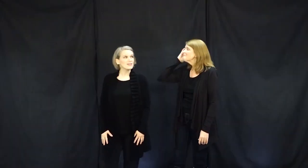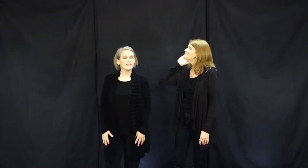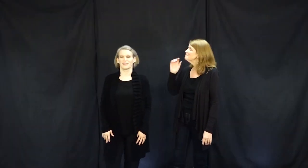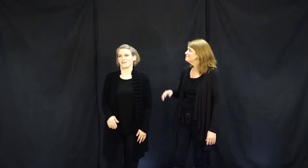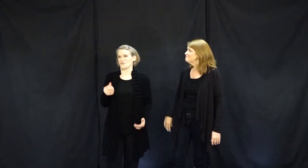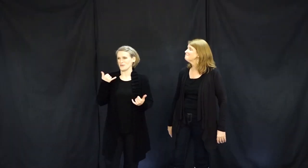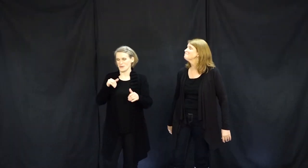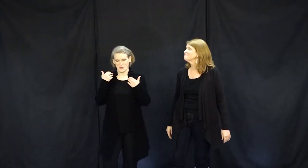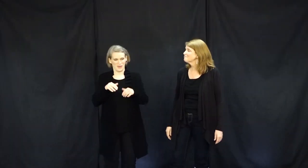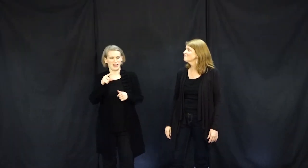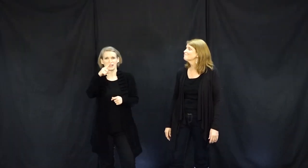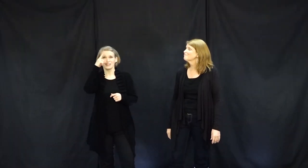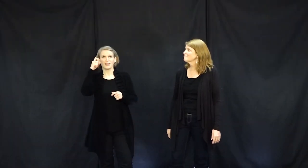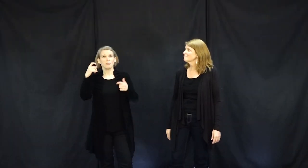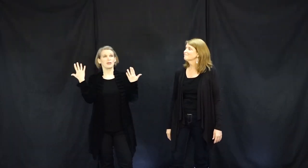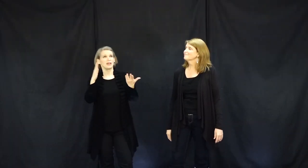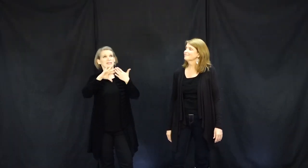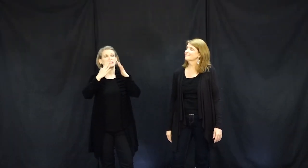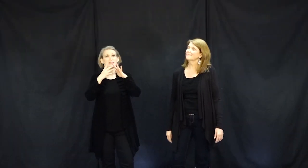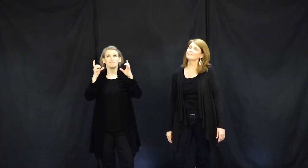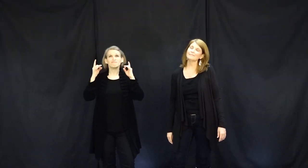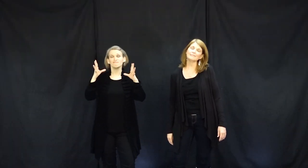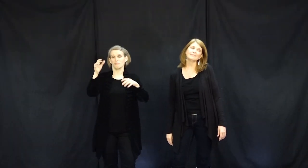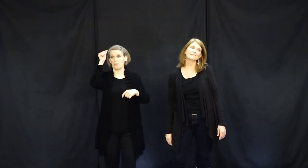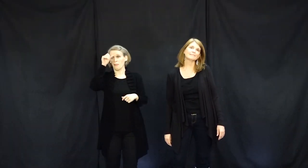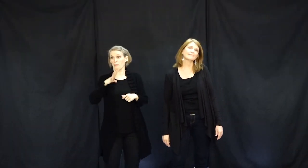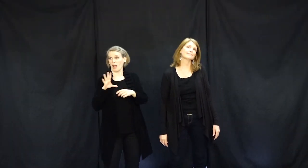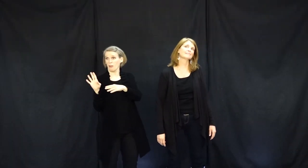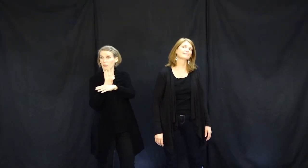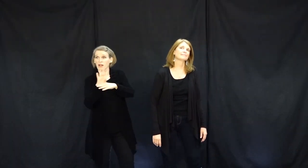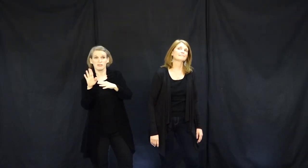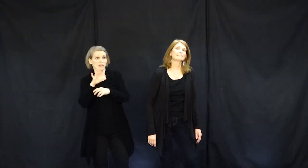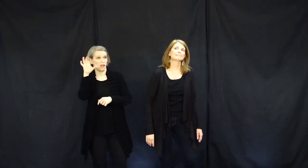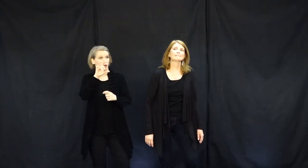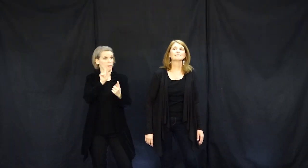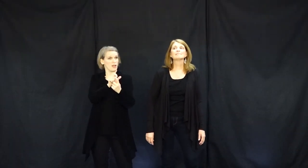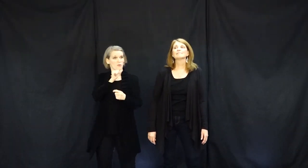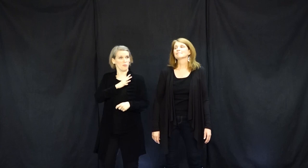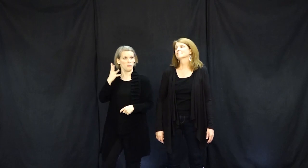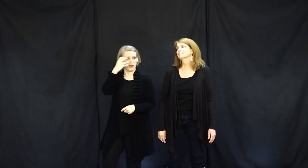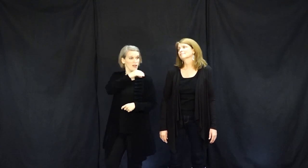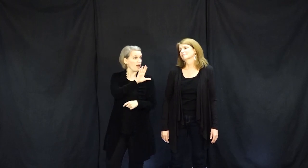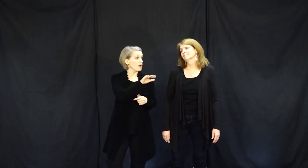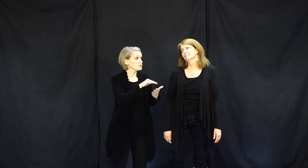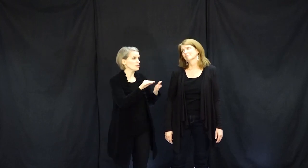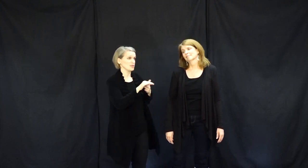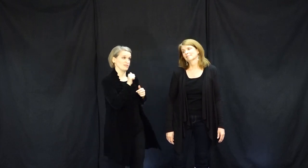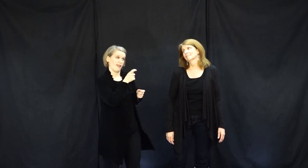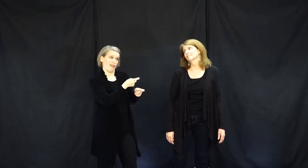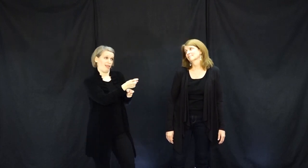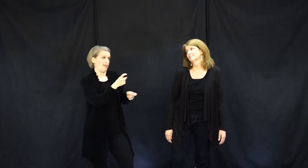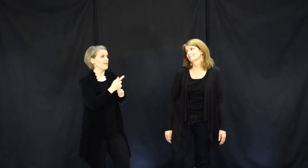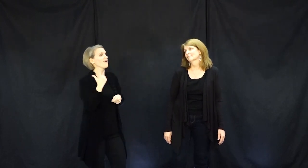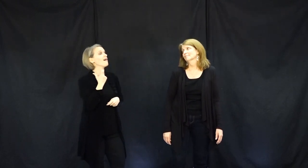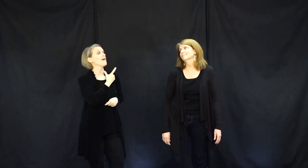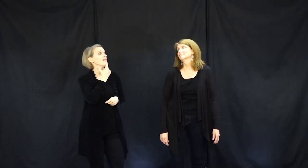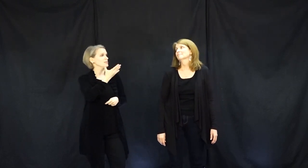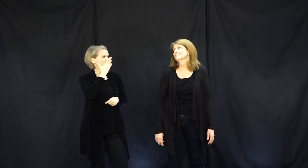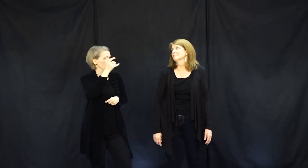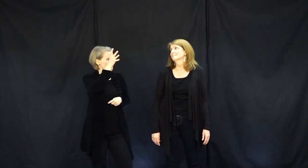like summer in the city. Someone in a rush next to someone looking pretty. Excuse me, miss, I know it's not funny, but your perfume smells like your daddy's got